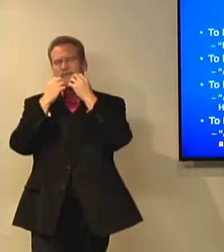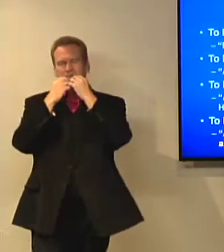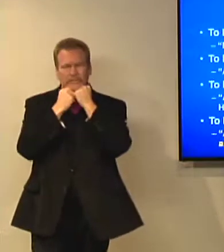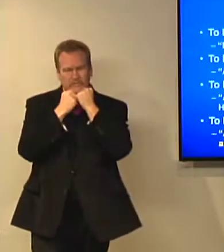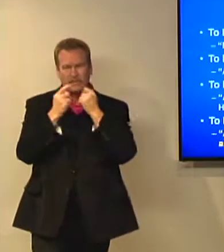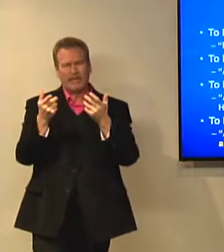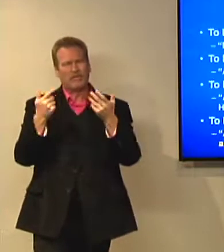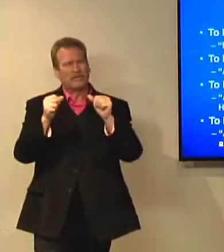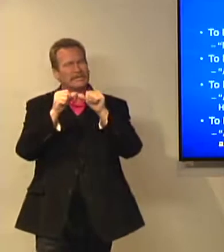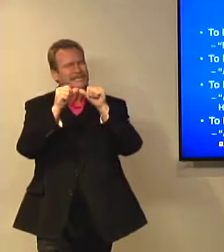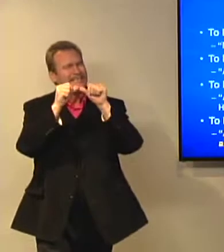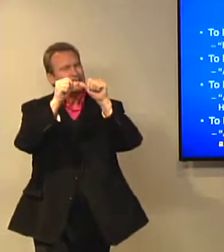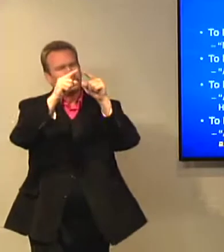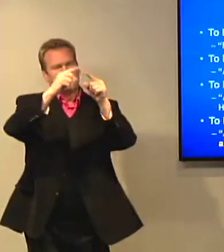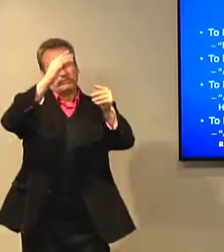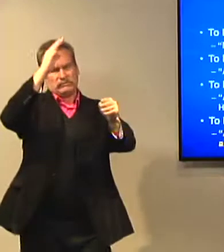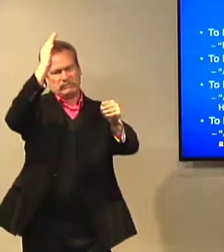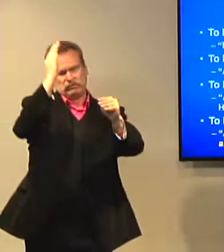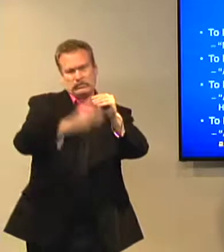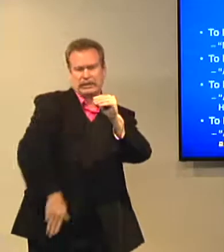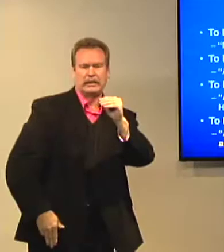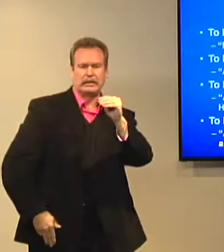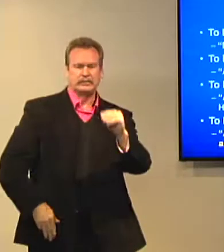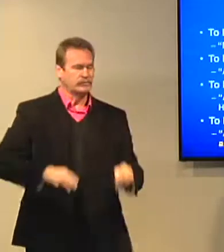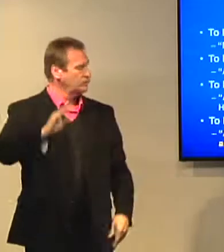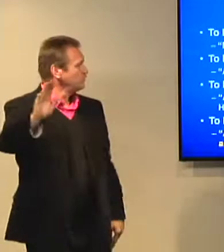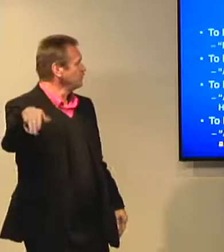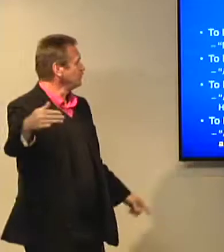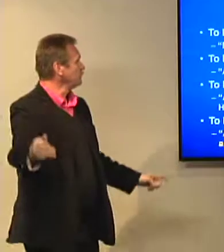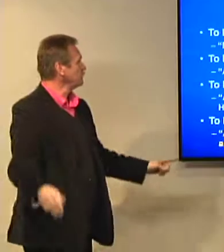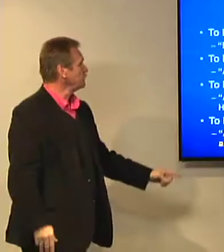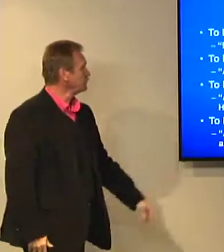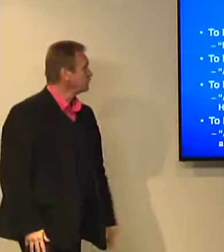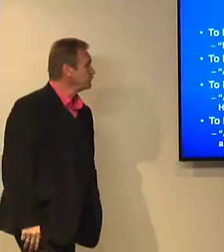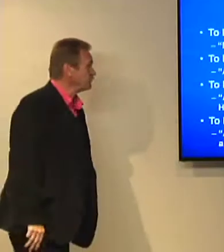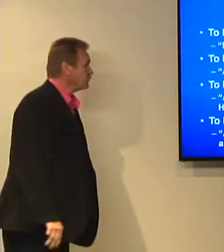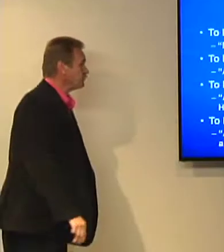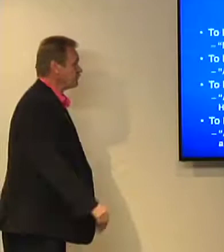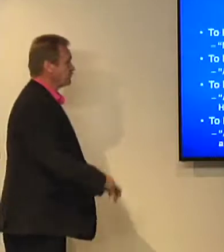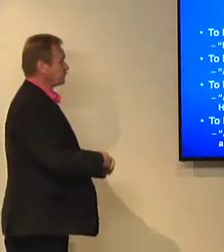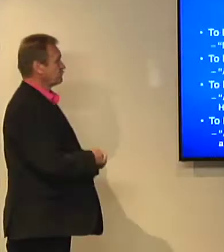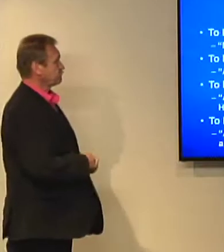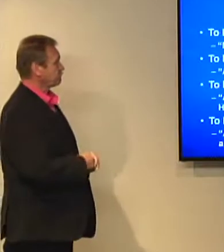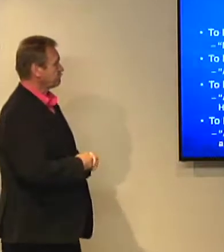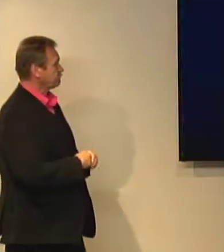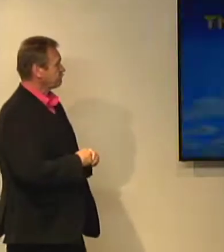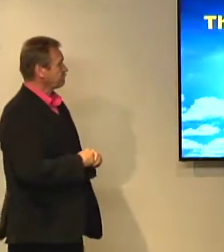our goals as Christians.